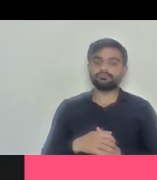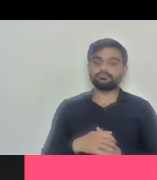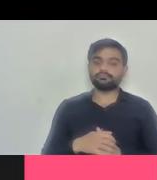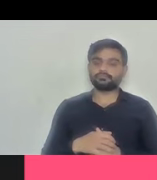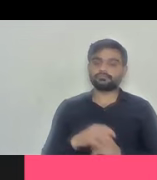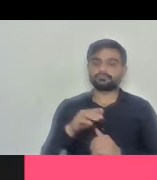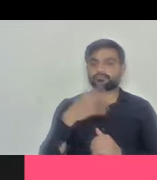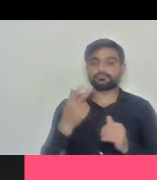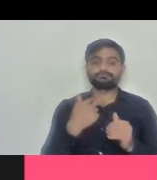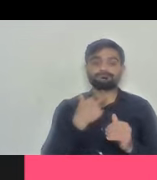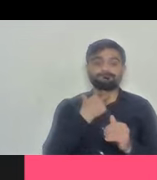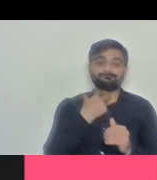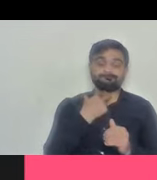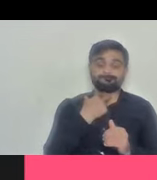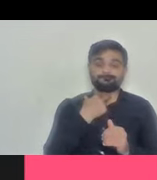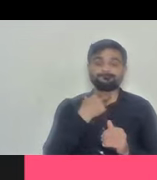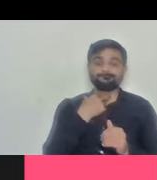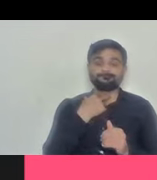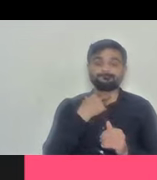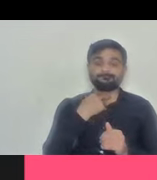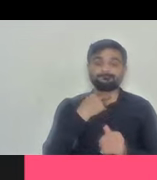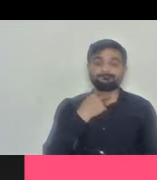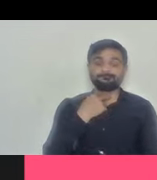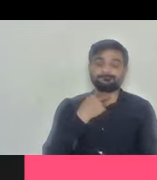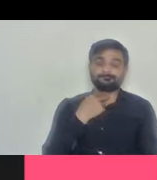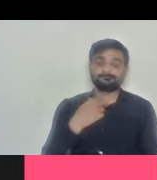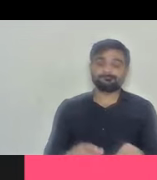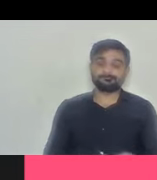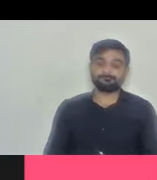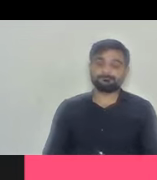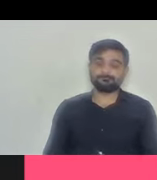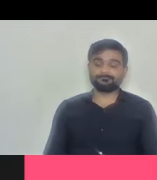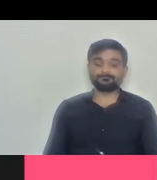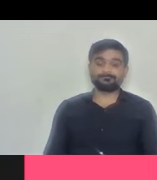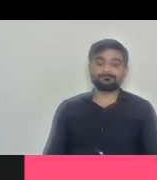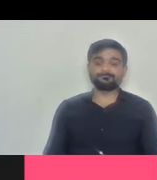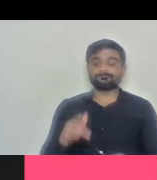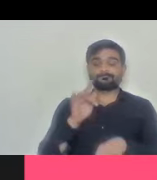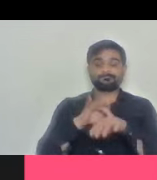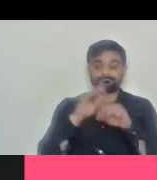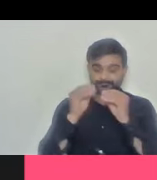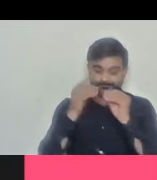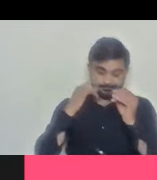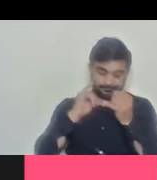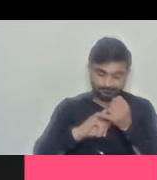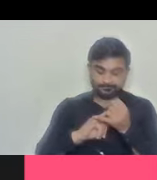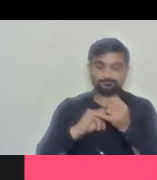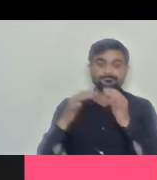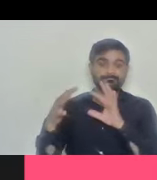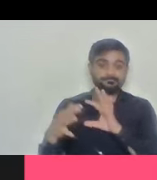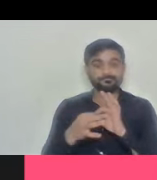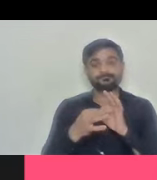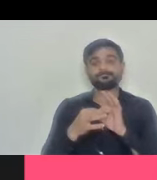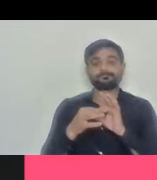there is a risk of uh, you know a sense of bias, a sense of privilege that comes with being